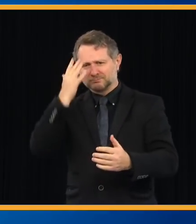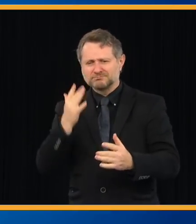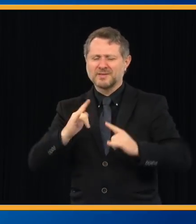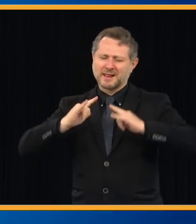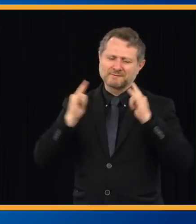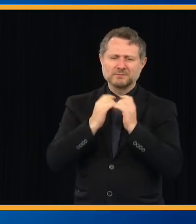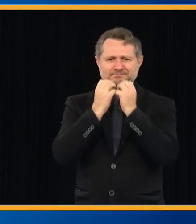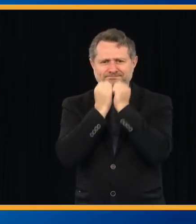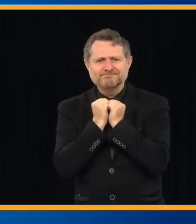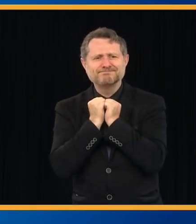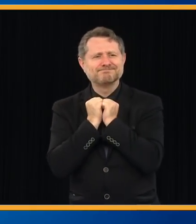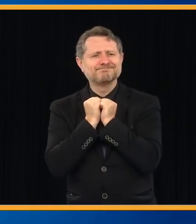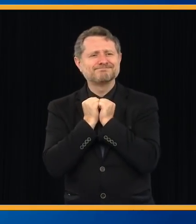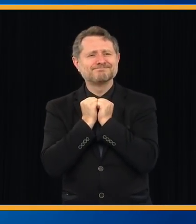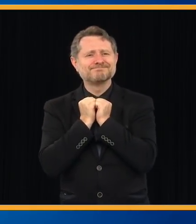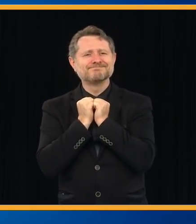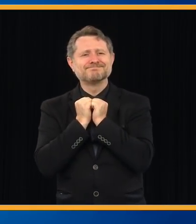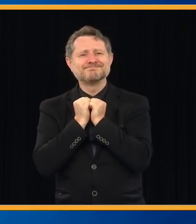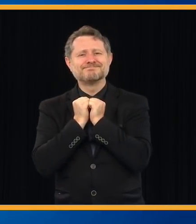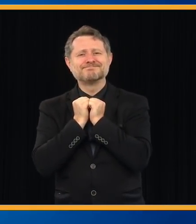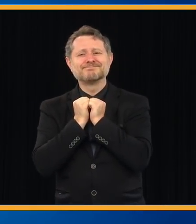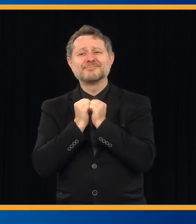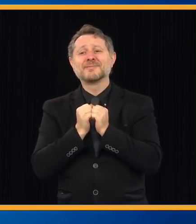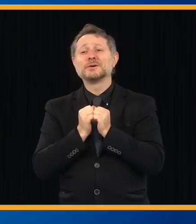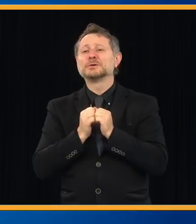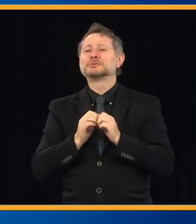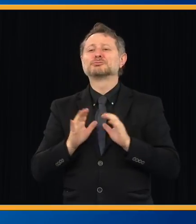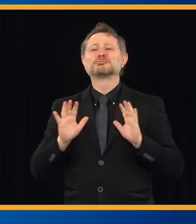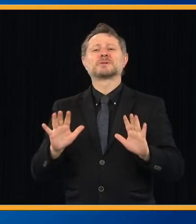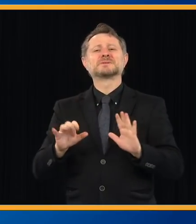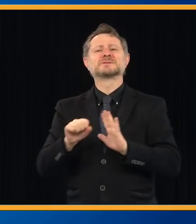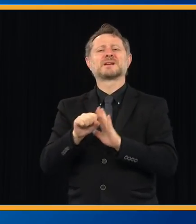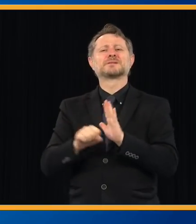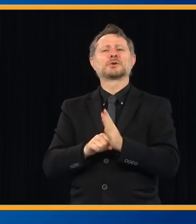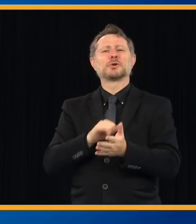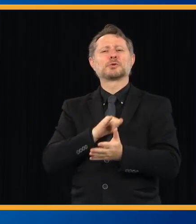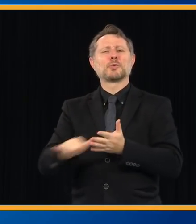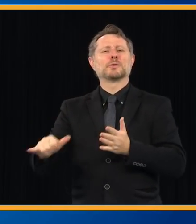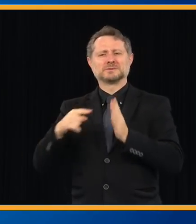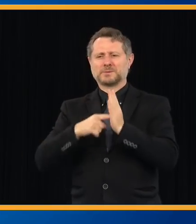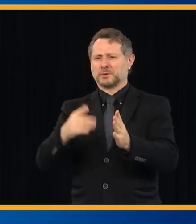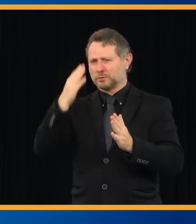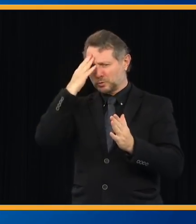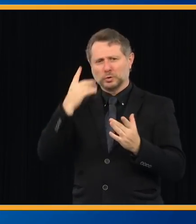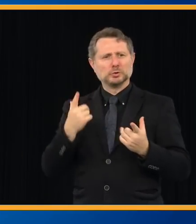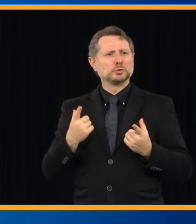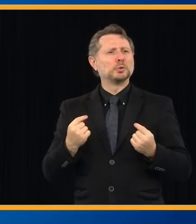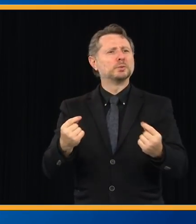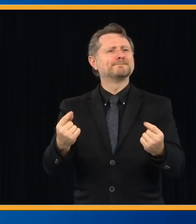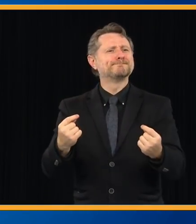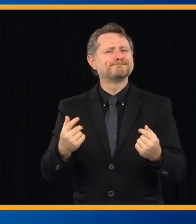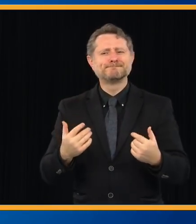and the great state of New York is showing the way forward once again.